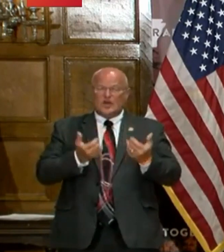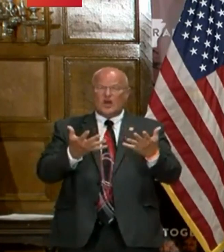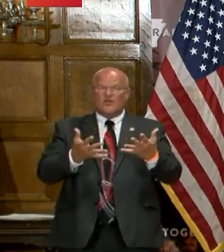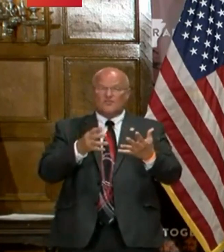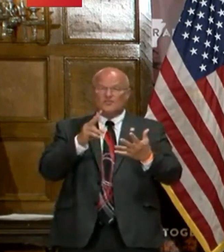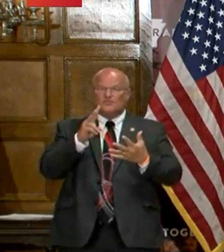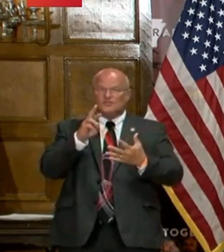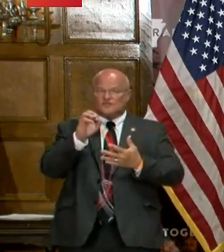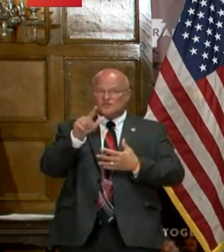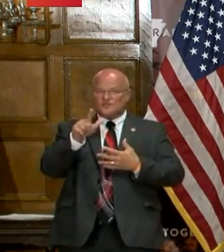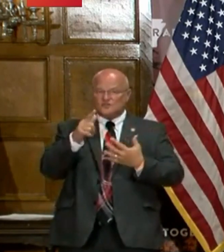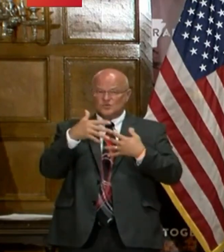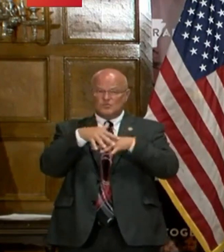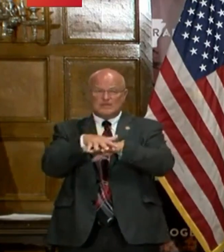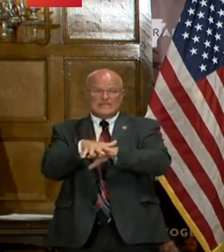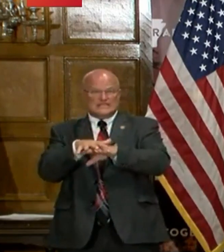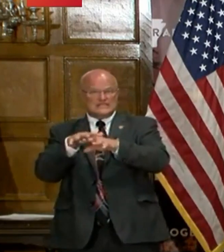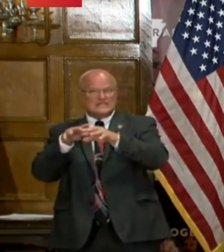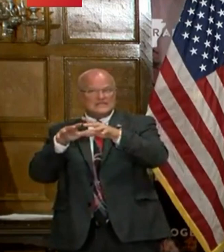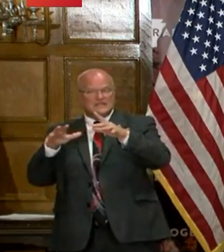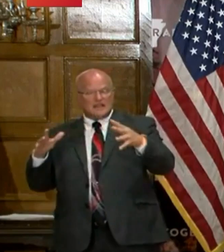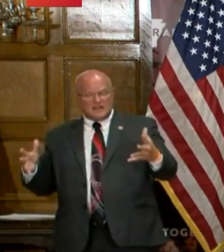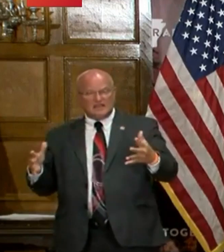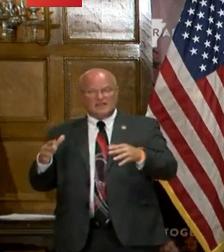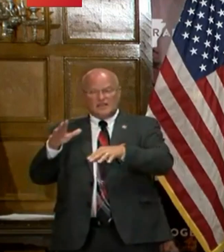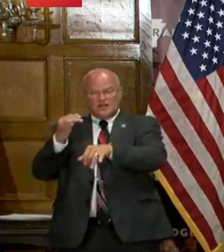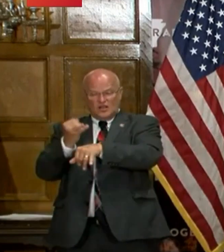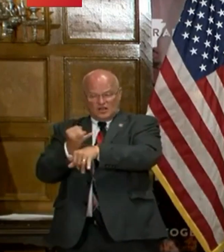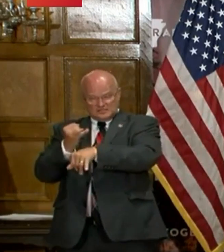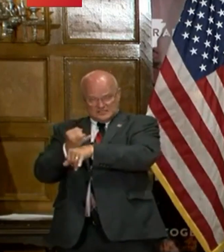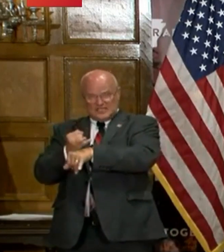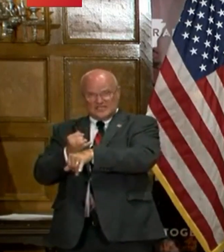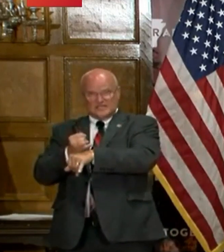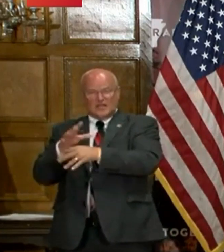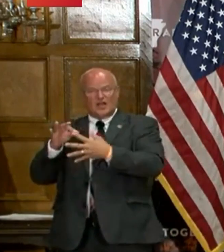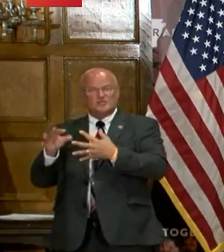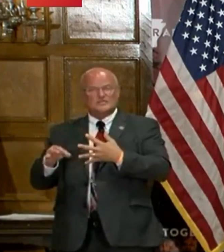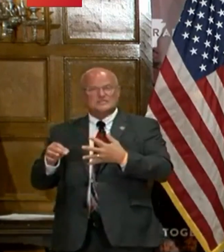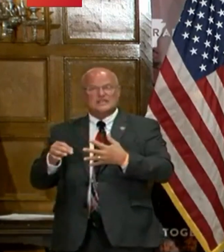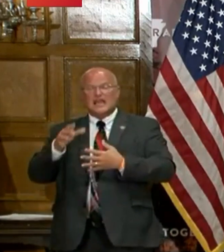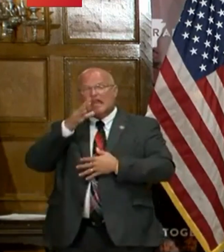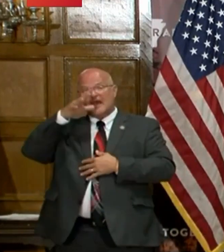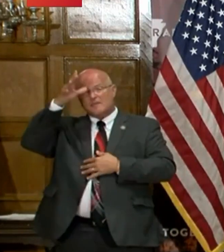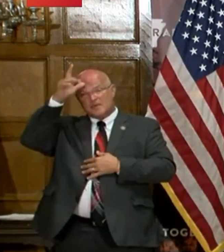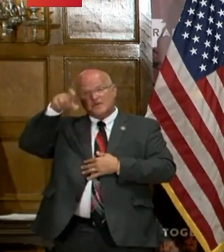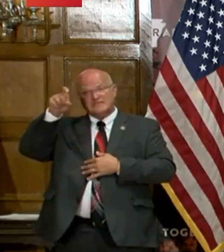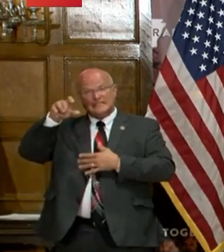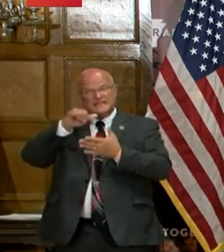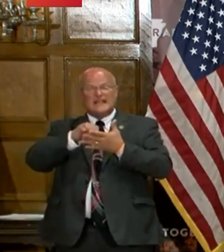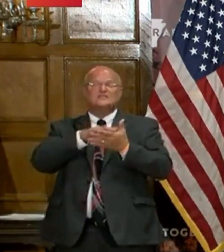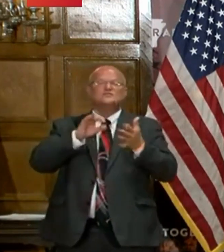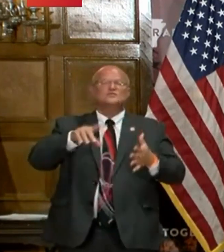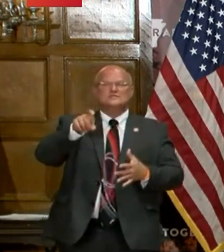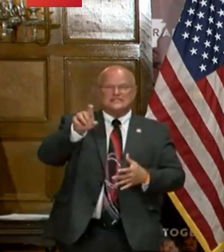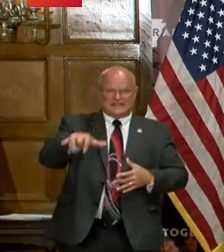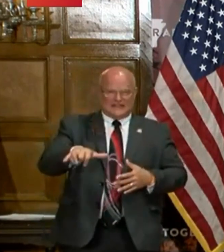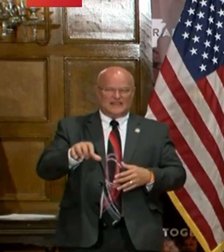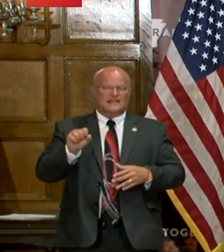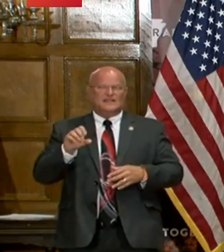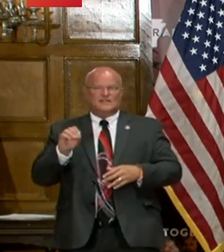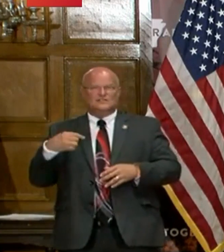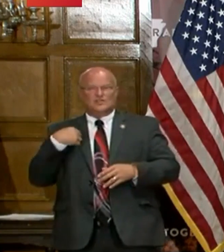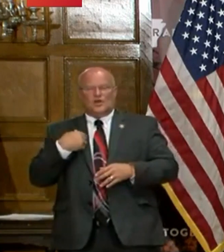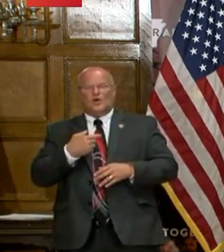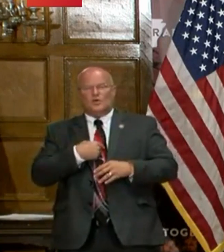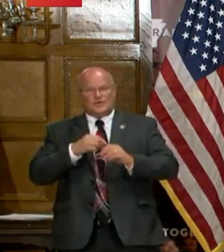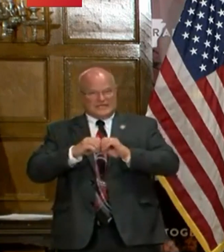virtual options, blended options, and on-site options, and parents need that, students need that. So